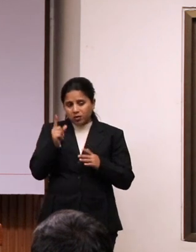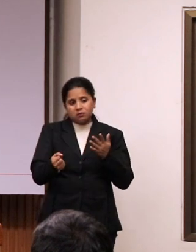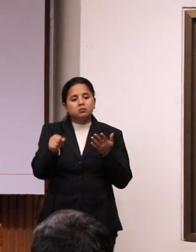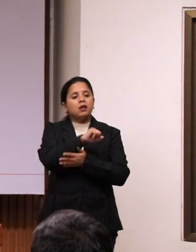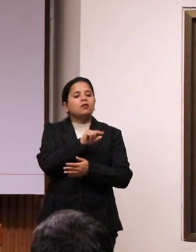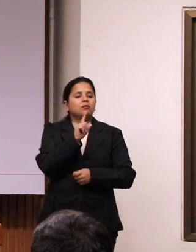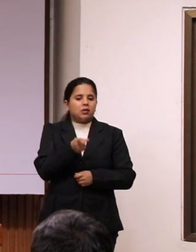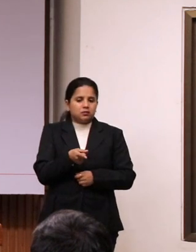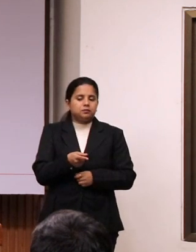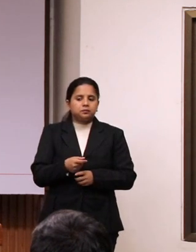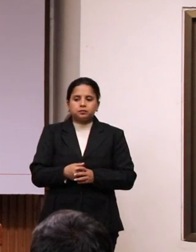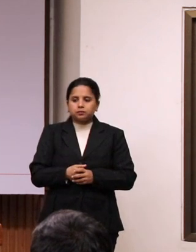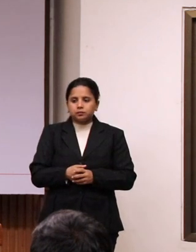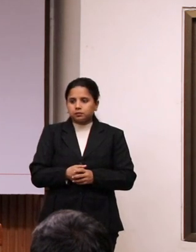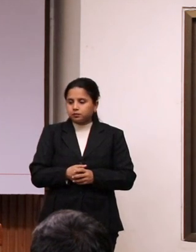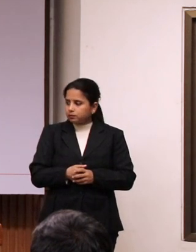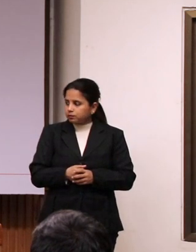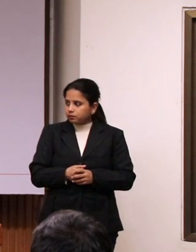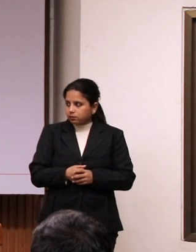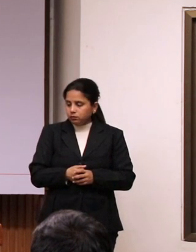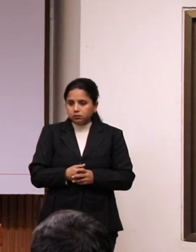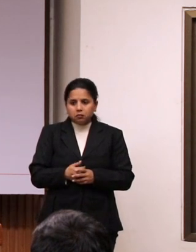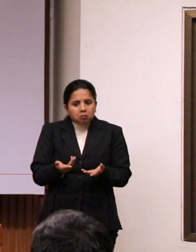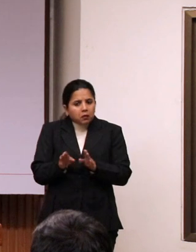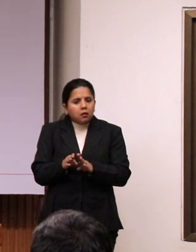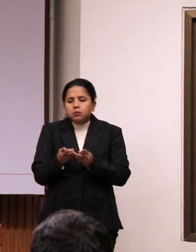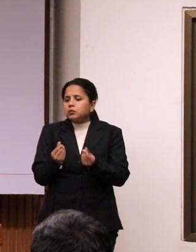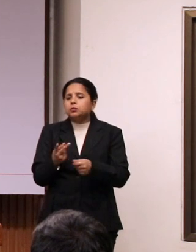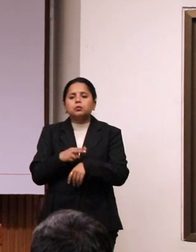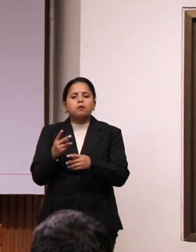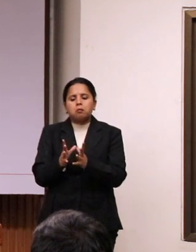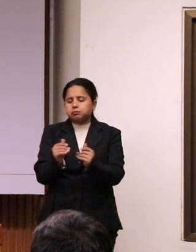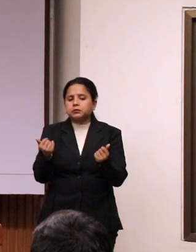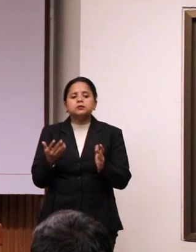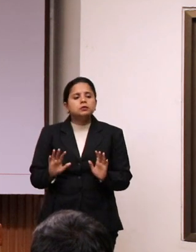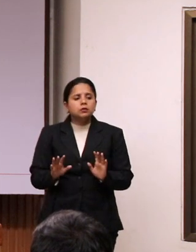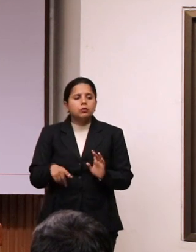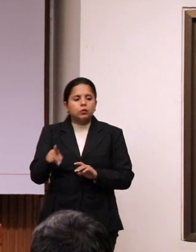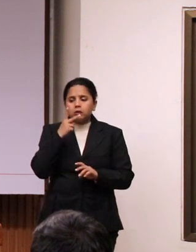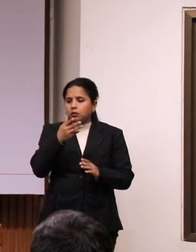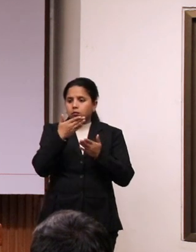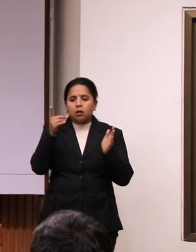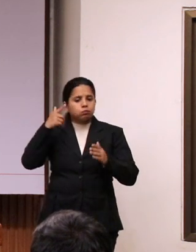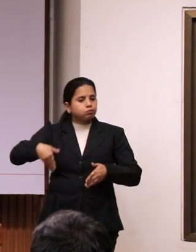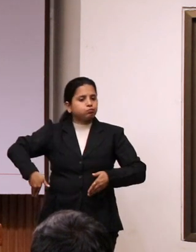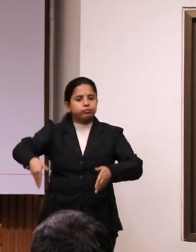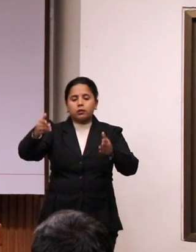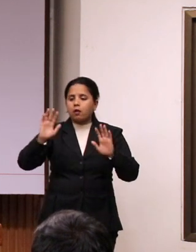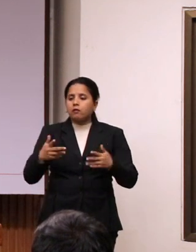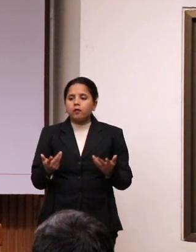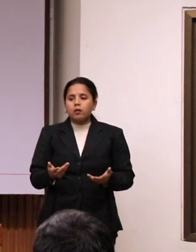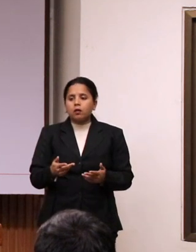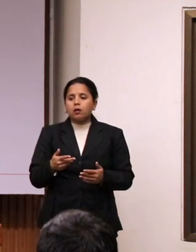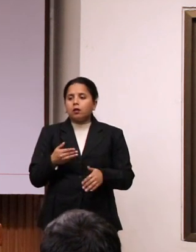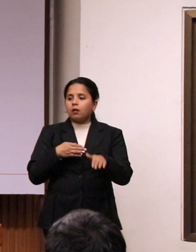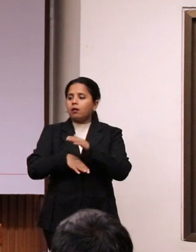prioritize. Close. 2 minutes. Gone. You see broad road from the